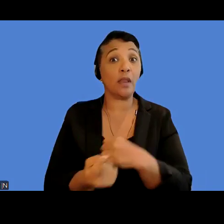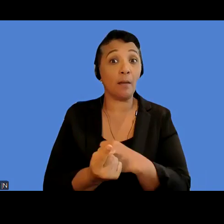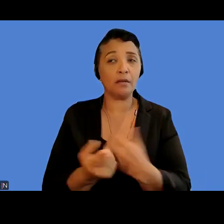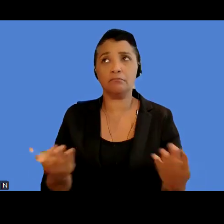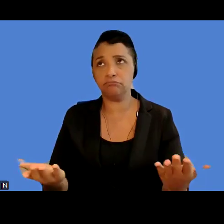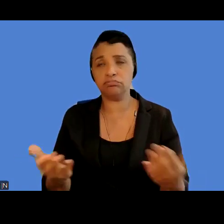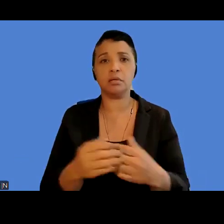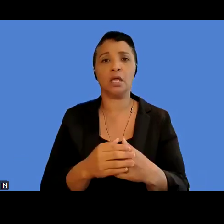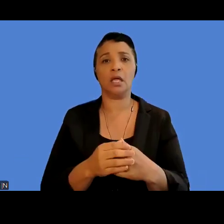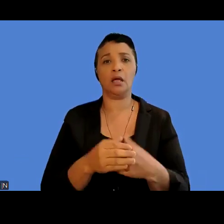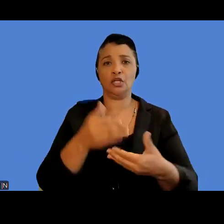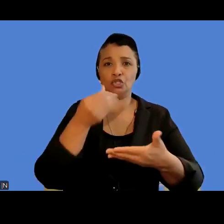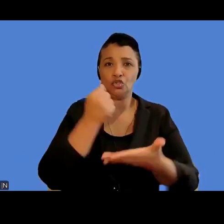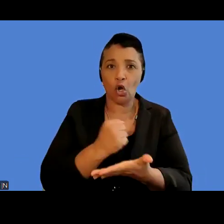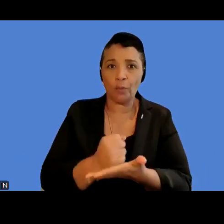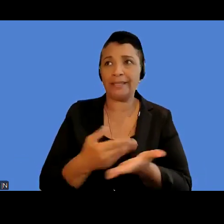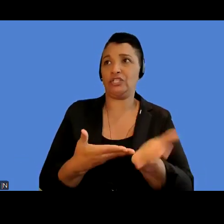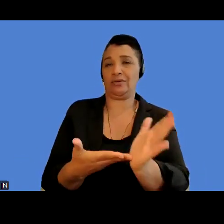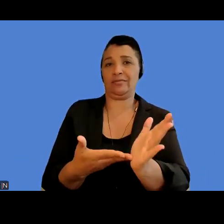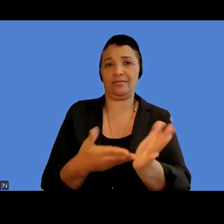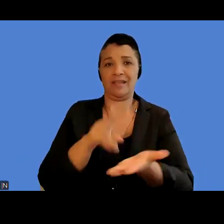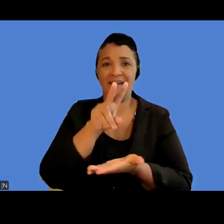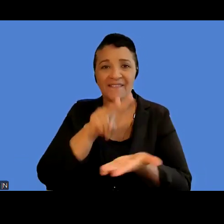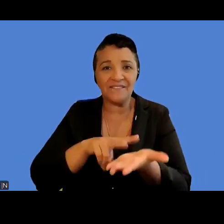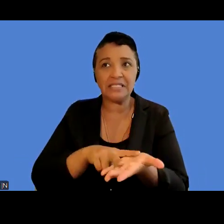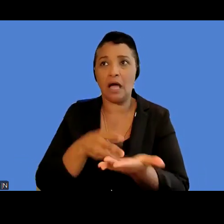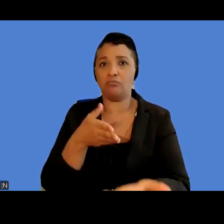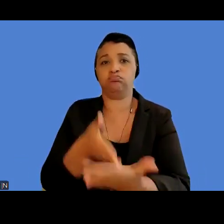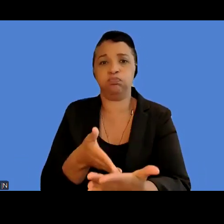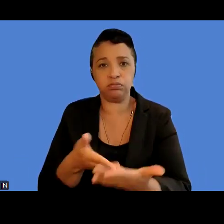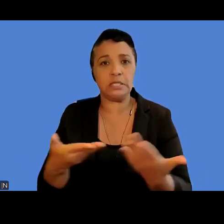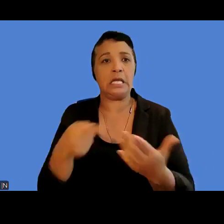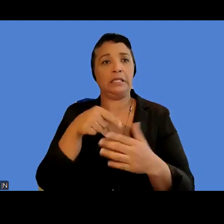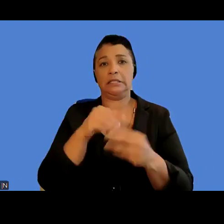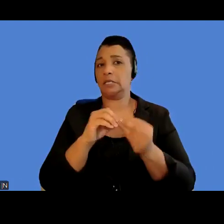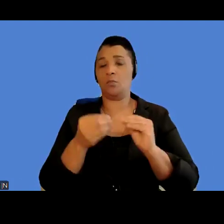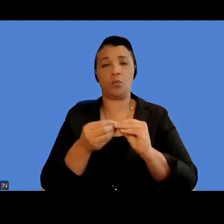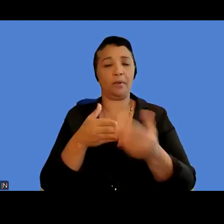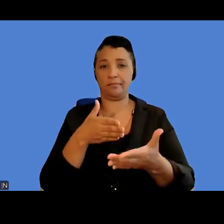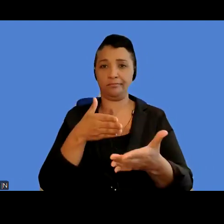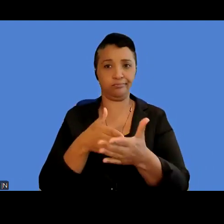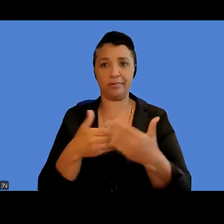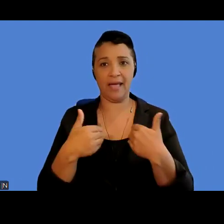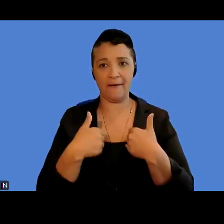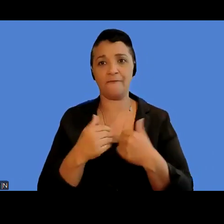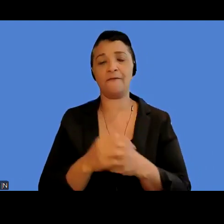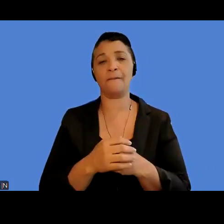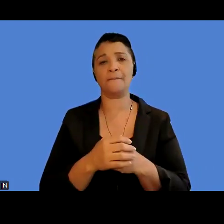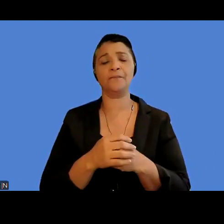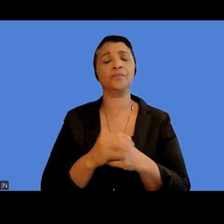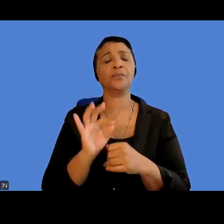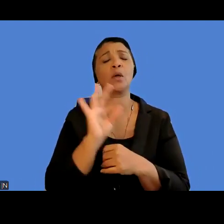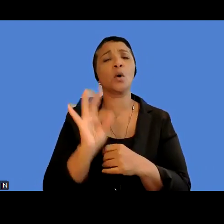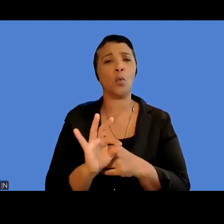the documentation and visa is an incredible challenge in terms